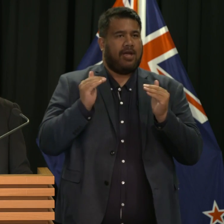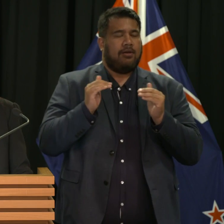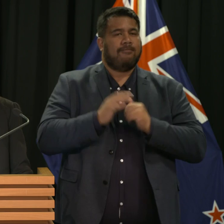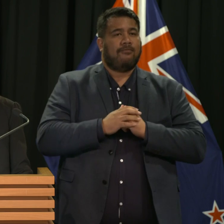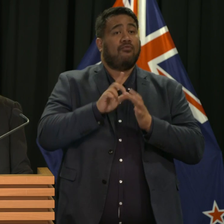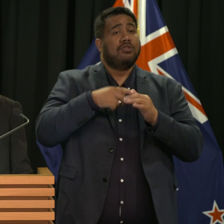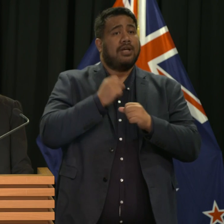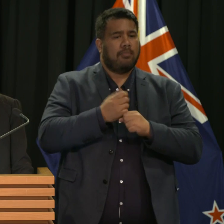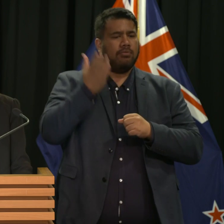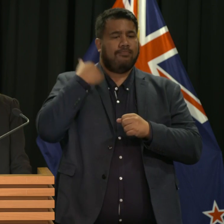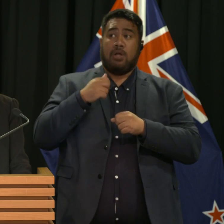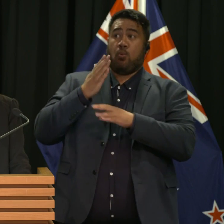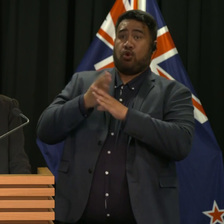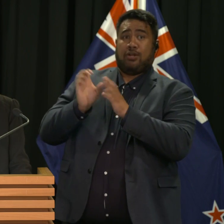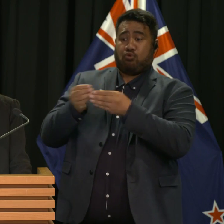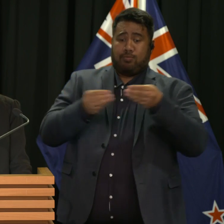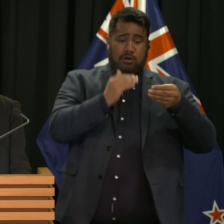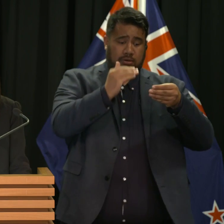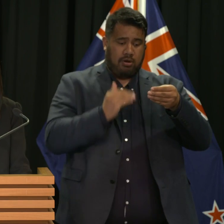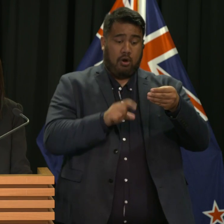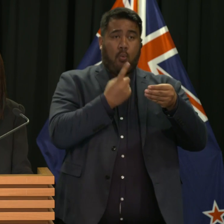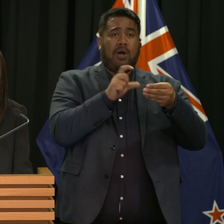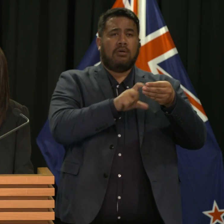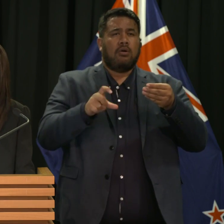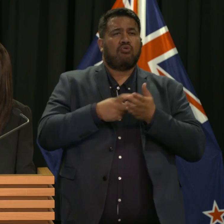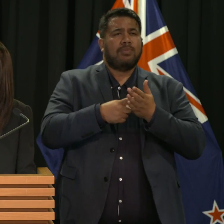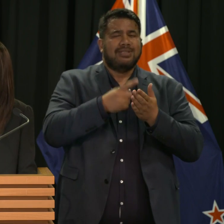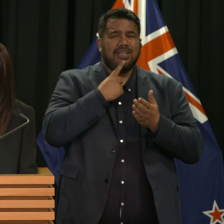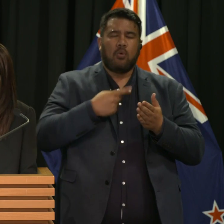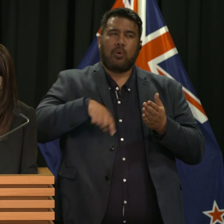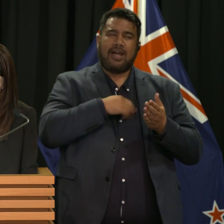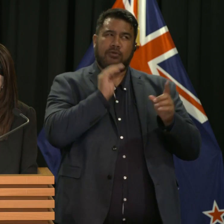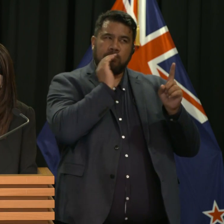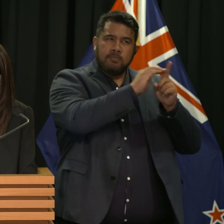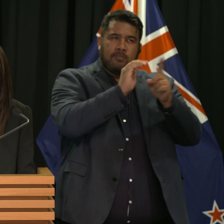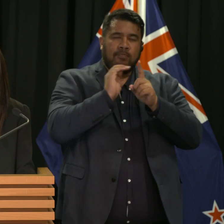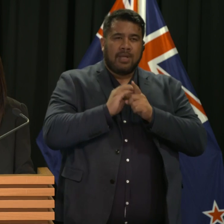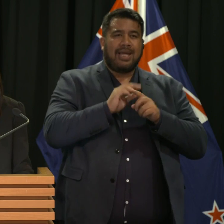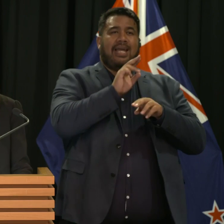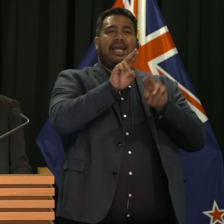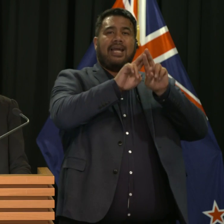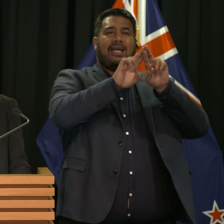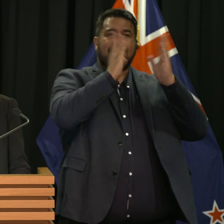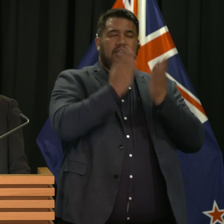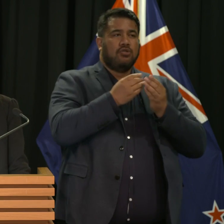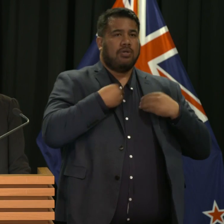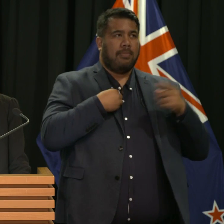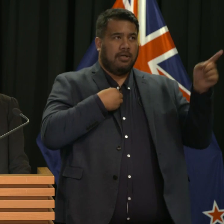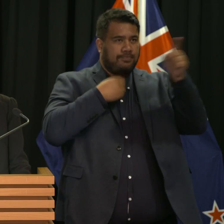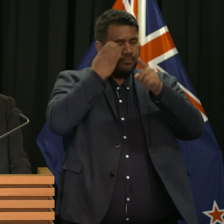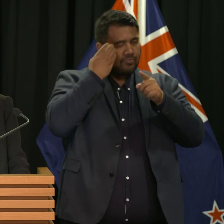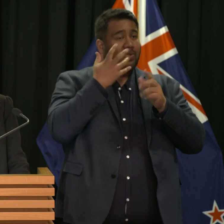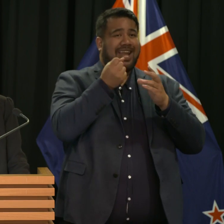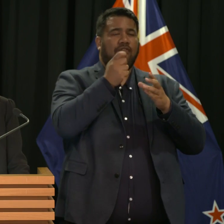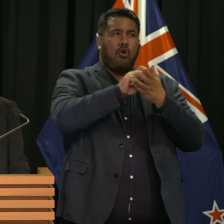the tax working group's recommendations on how to target multinationals that don't pay their fair share of tax.